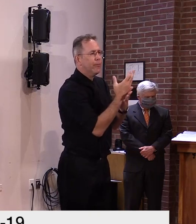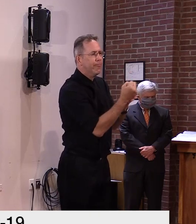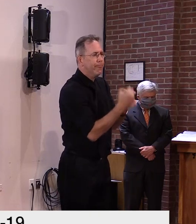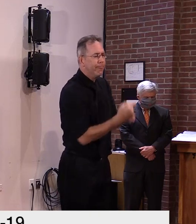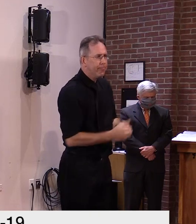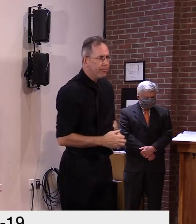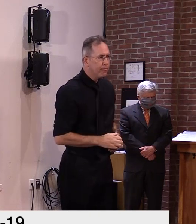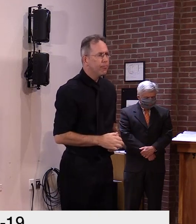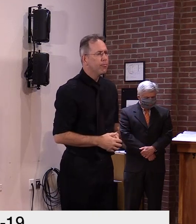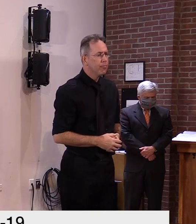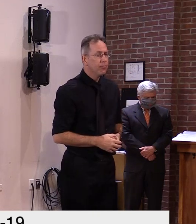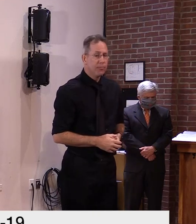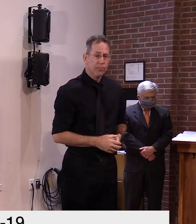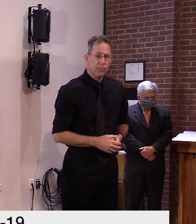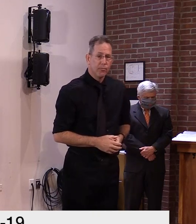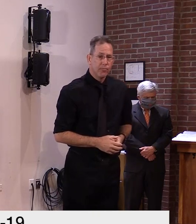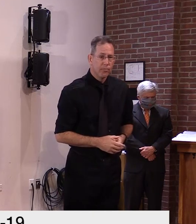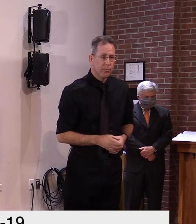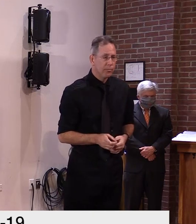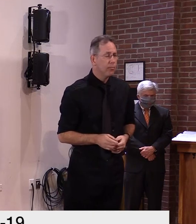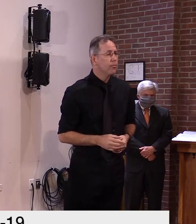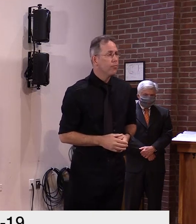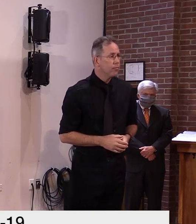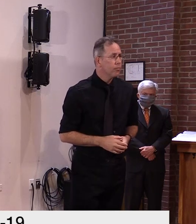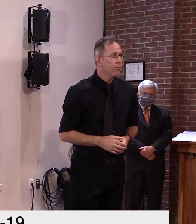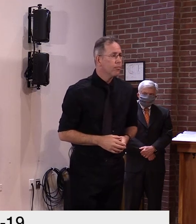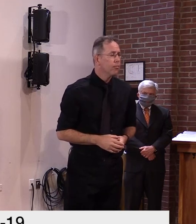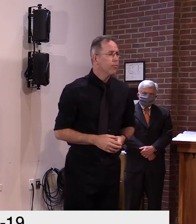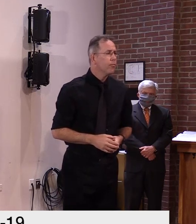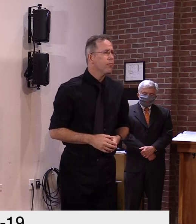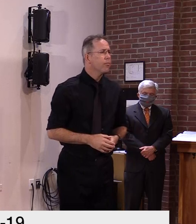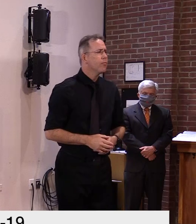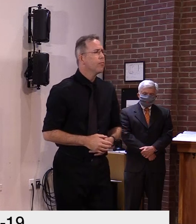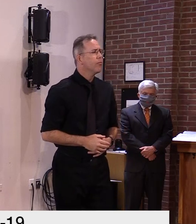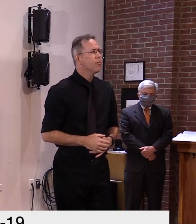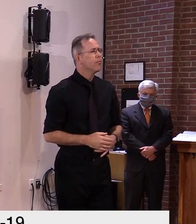You're very good. Thank you very much. Yep. Wilson Ring, the AP.